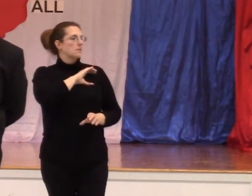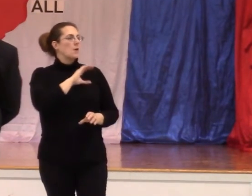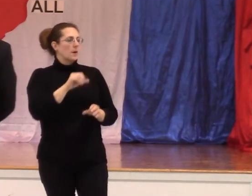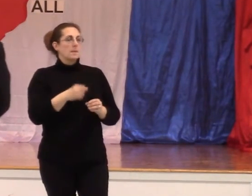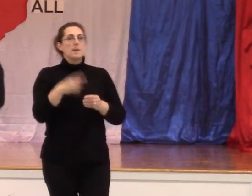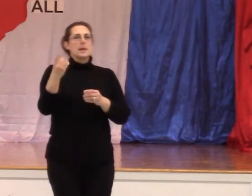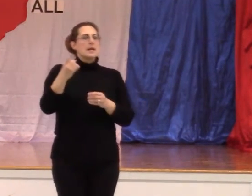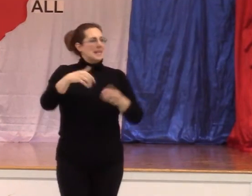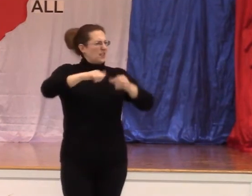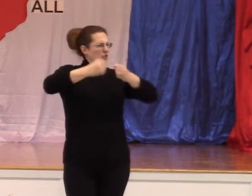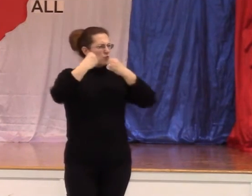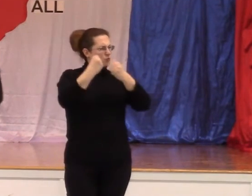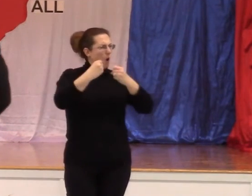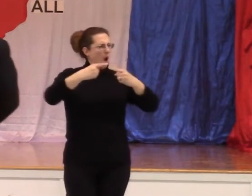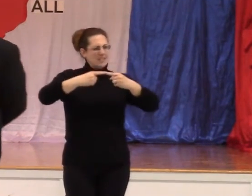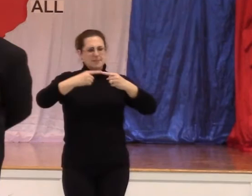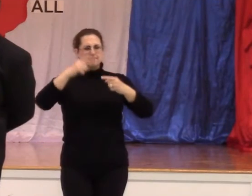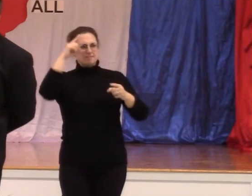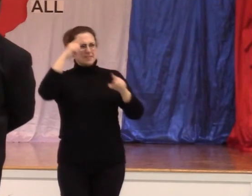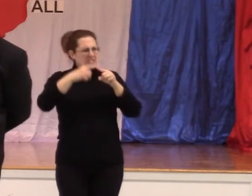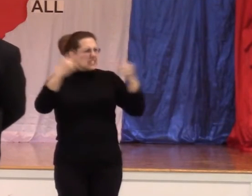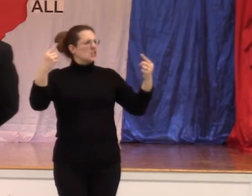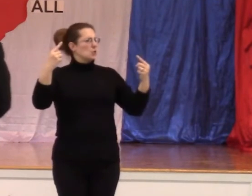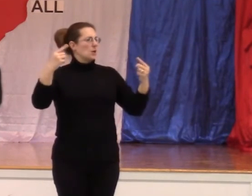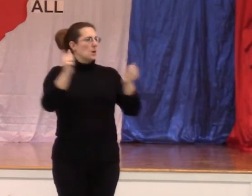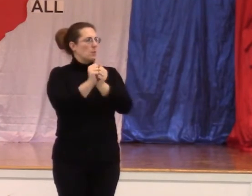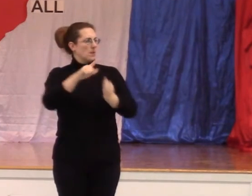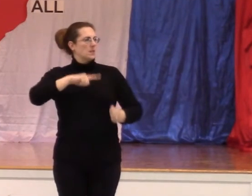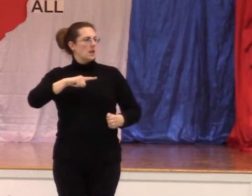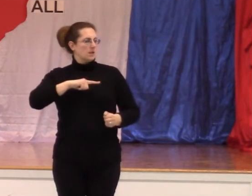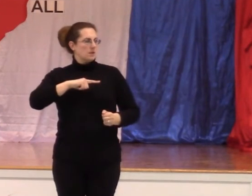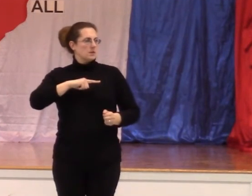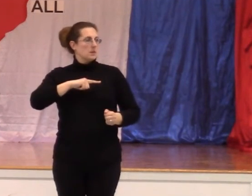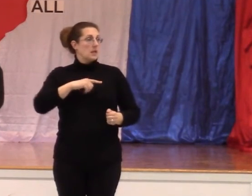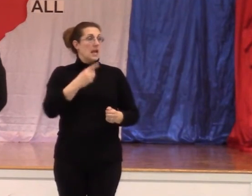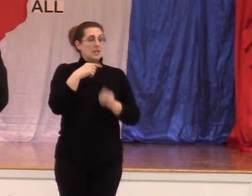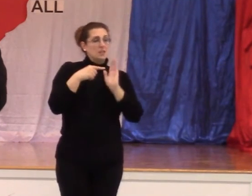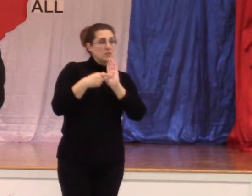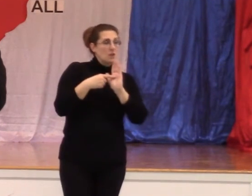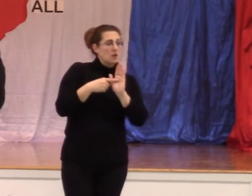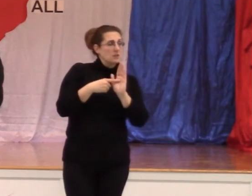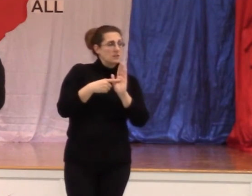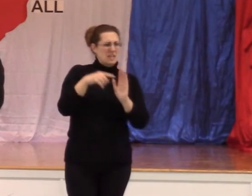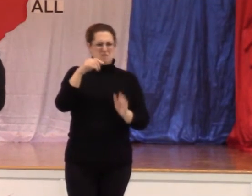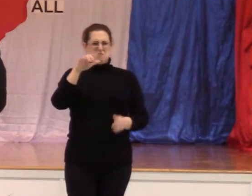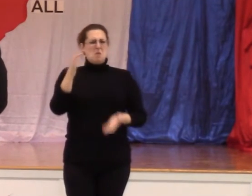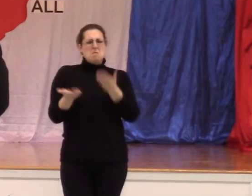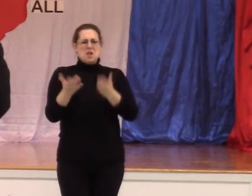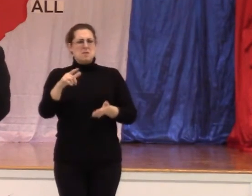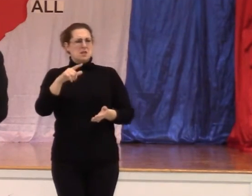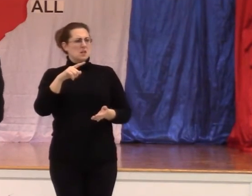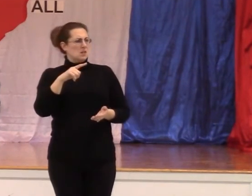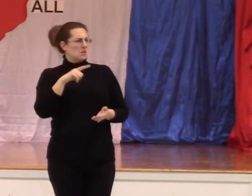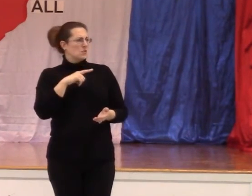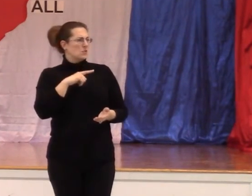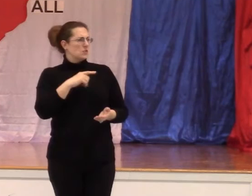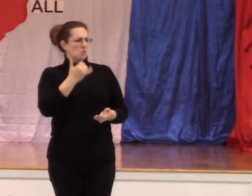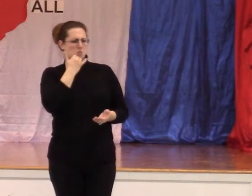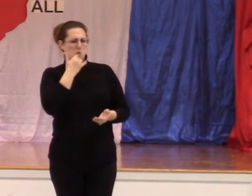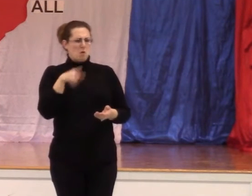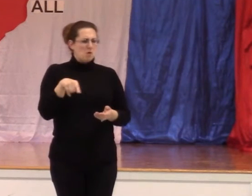him. Later shows that in history, actually, that maybe Luther was a little bit wrong in contesting it, that he maybe actually did have a right call